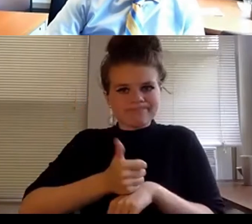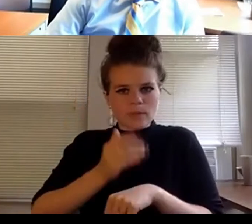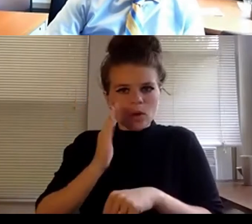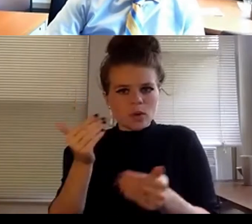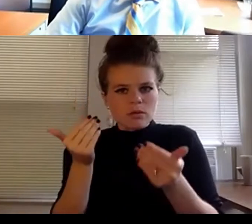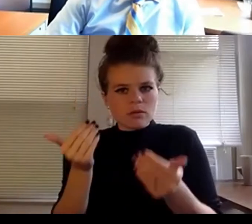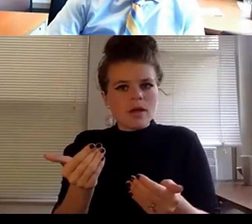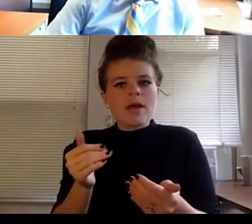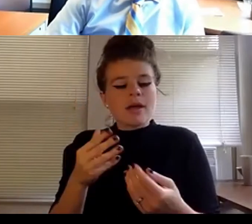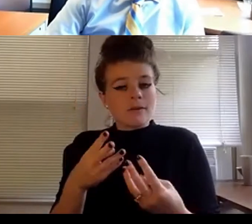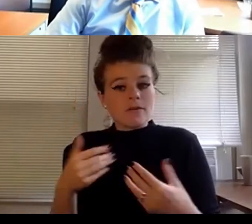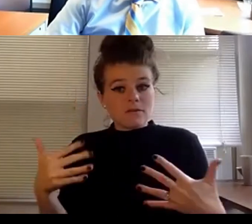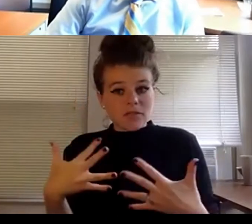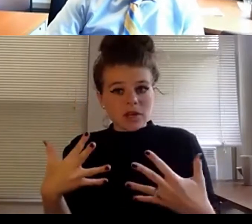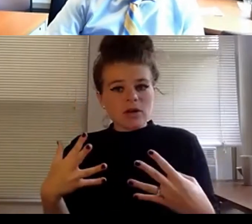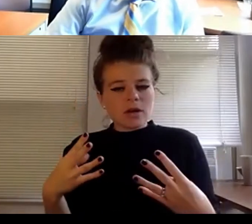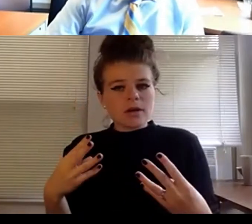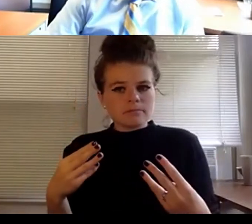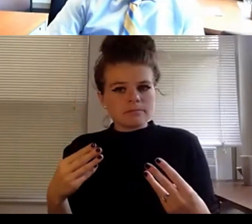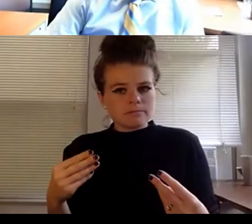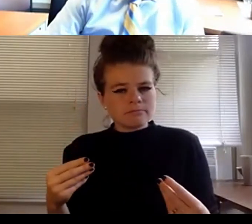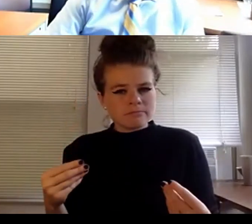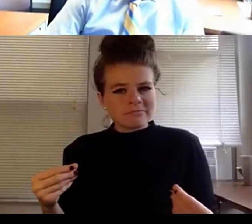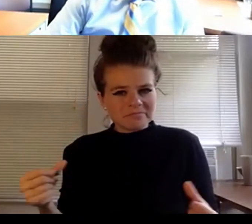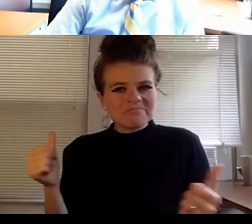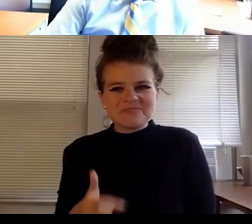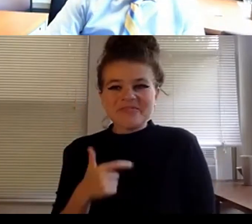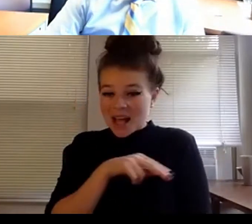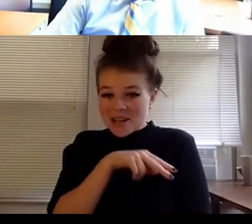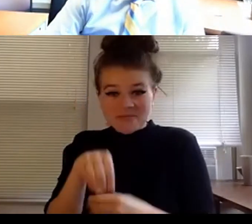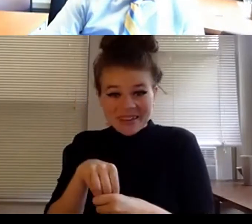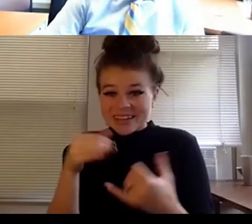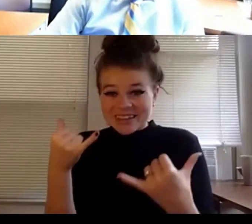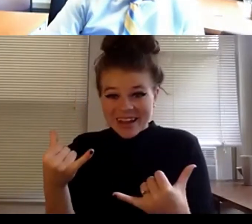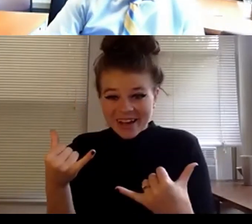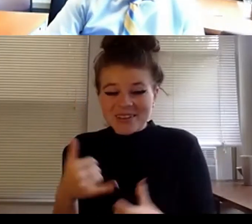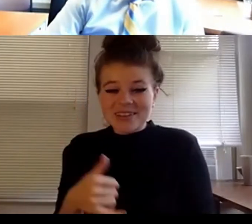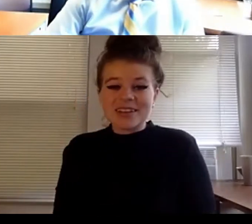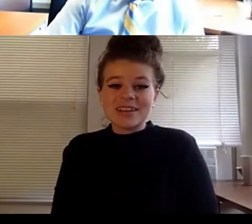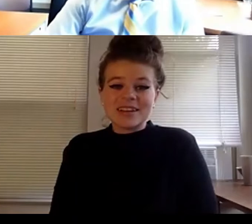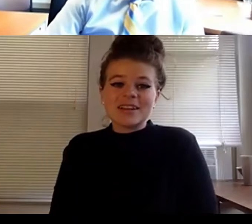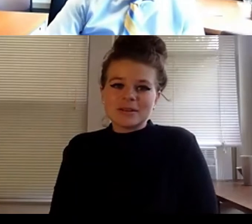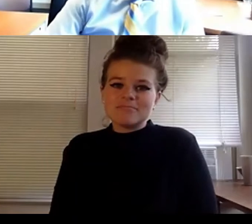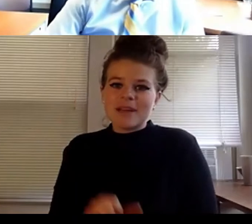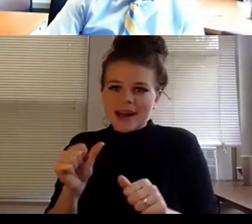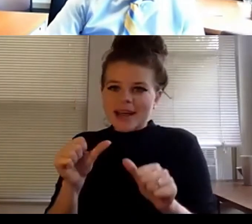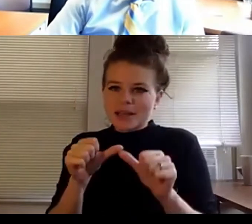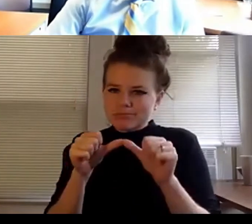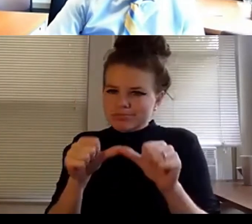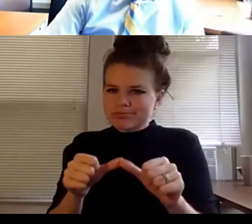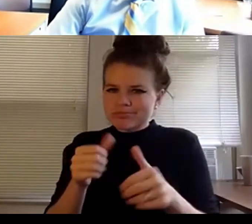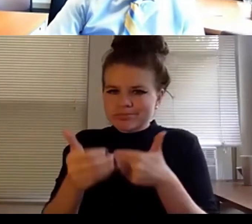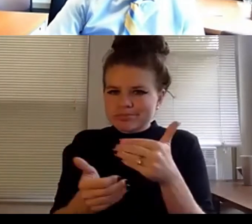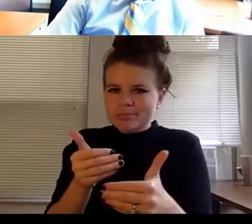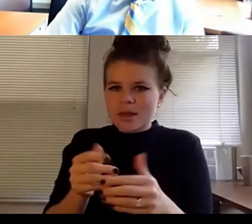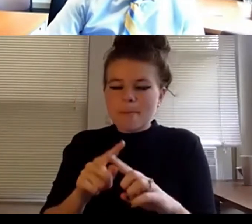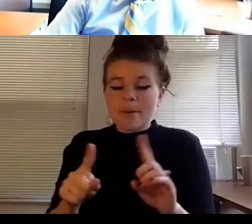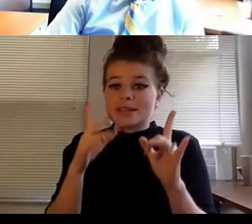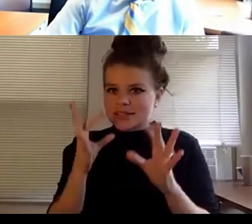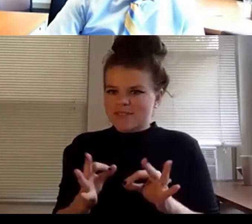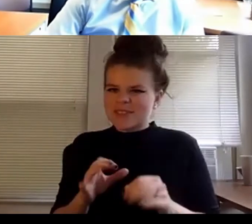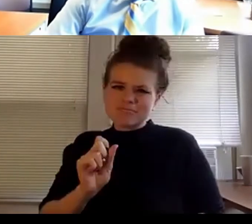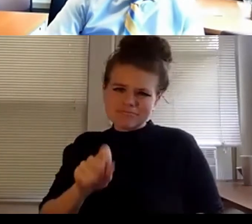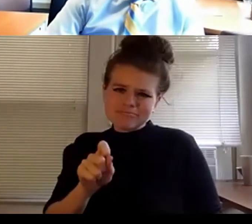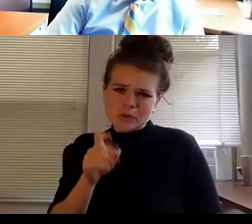of dissipated. It just went away. I'm in it now, and I can move forward. But definitely there is this element